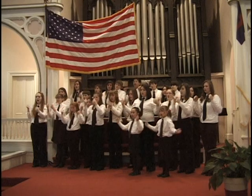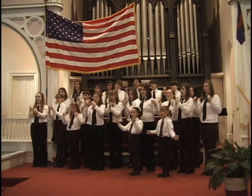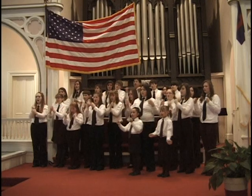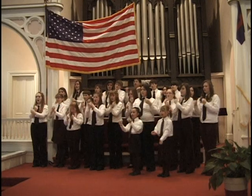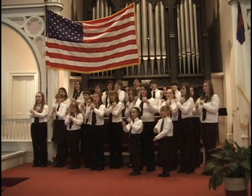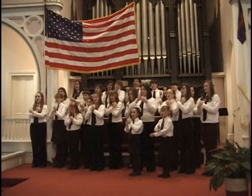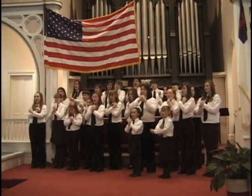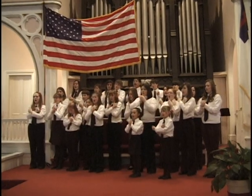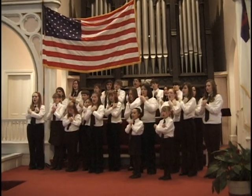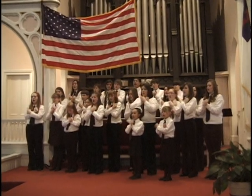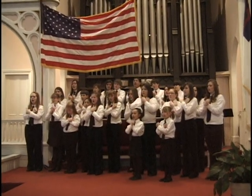Amen.